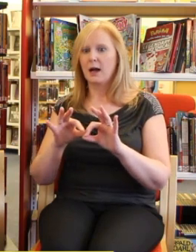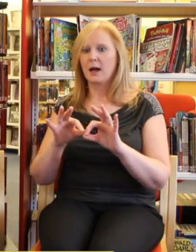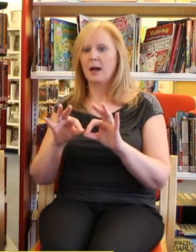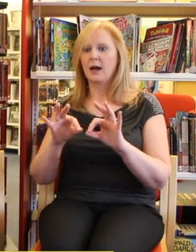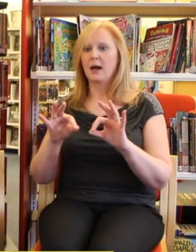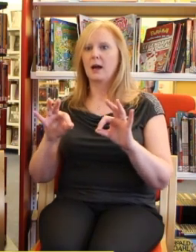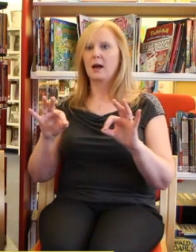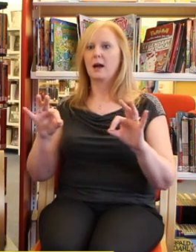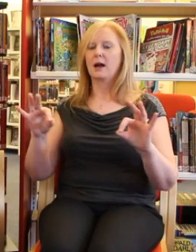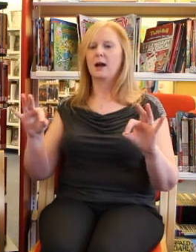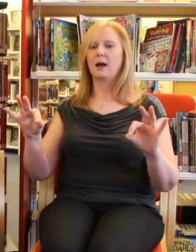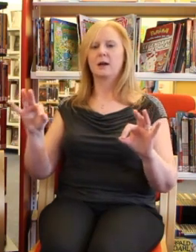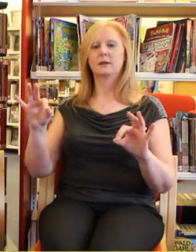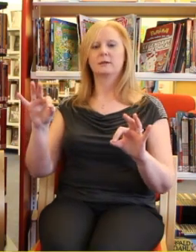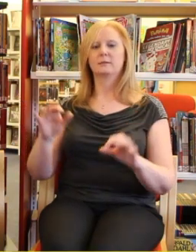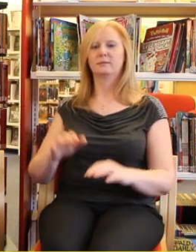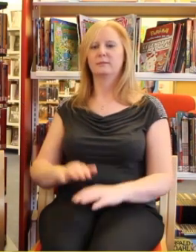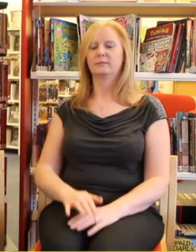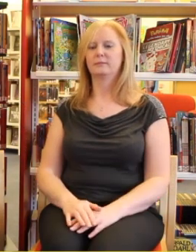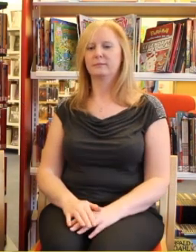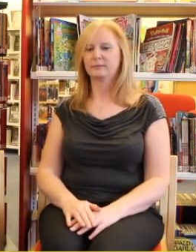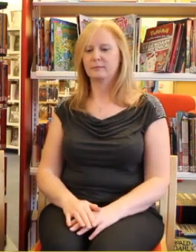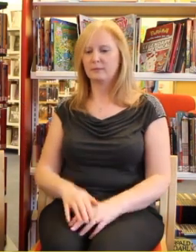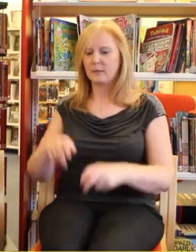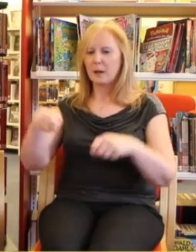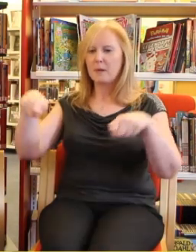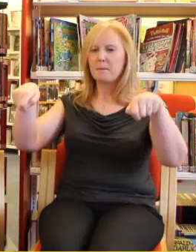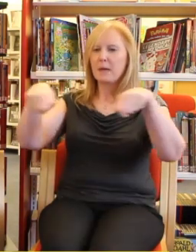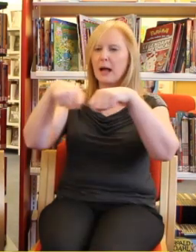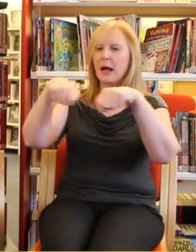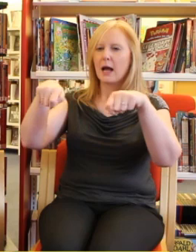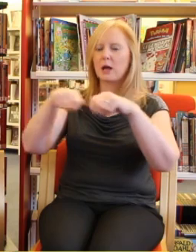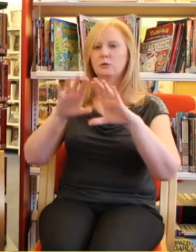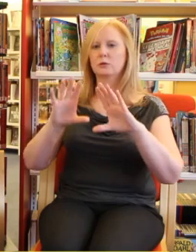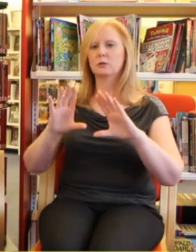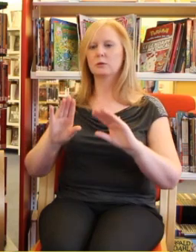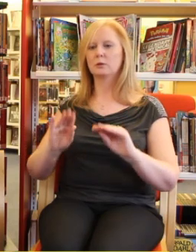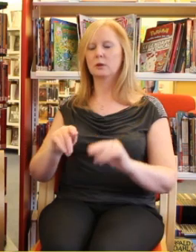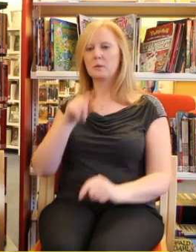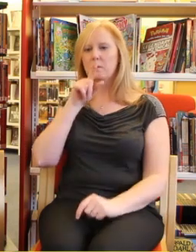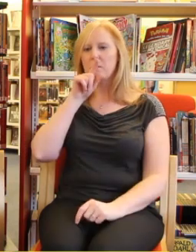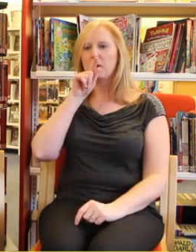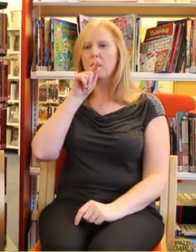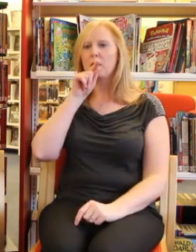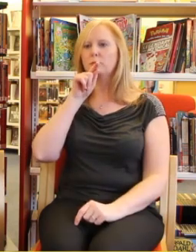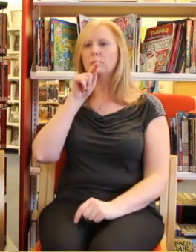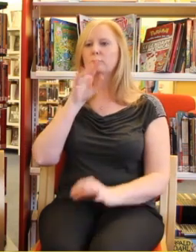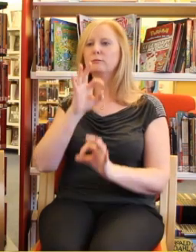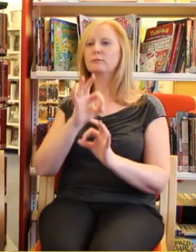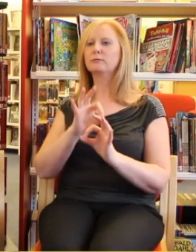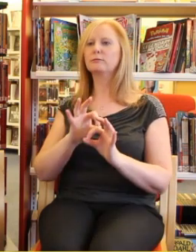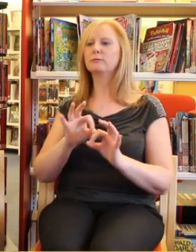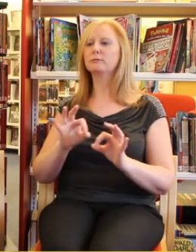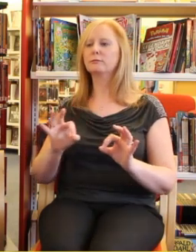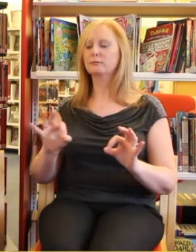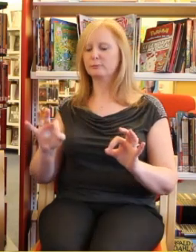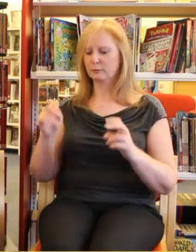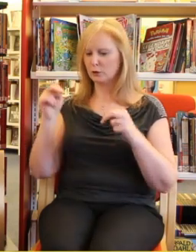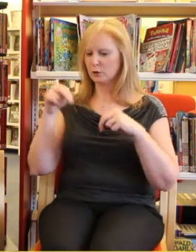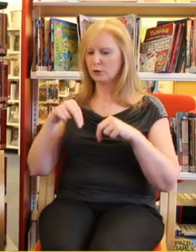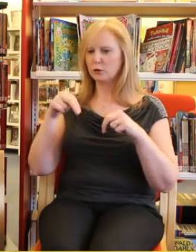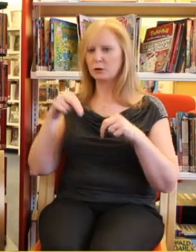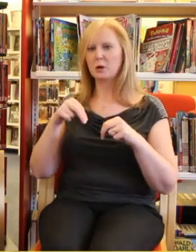fell over the town. The bells all stopped swinging. Birds stilled in the park. And the dogs all